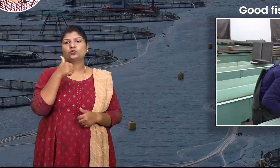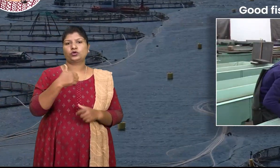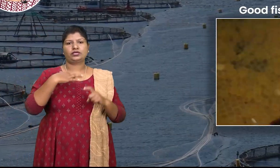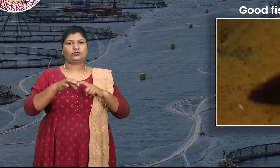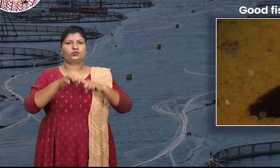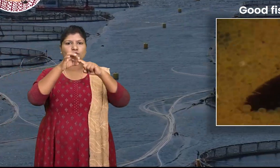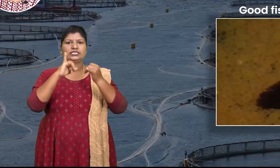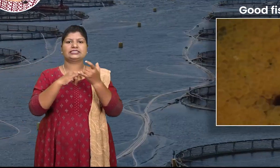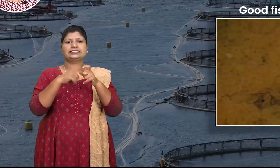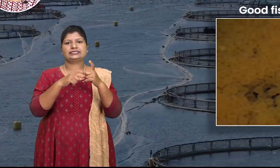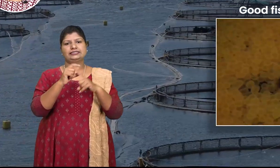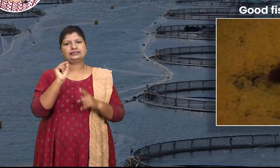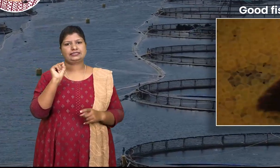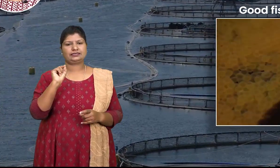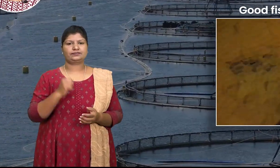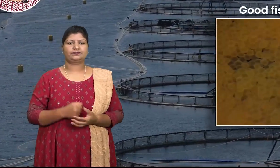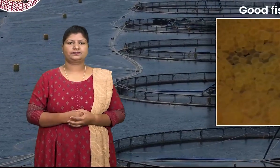quality seed.